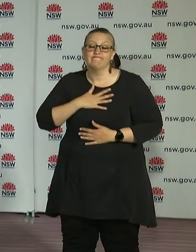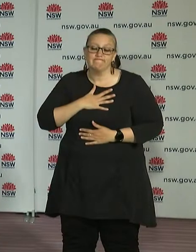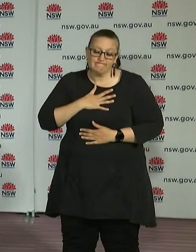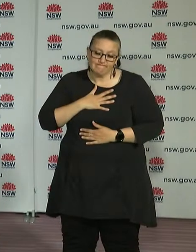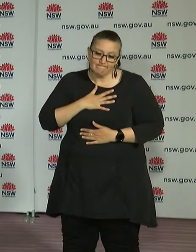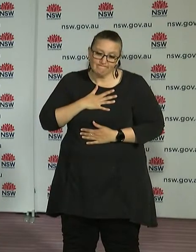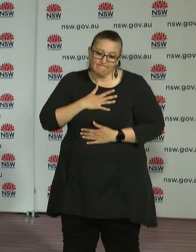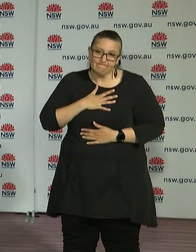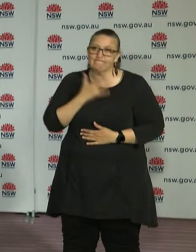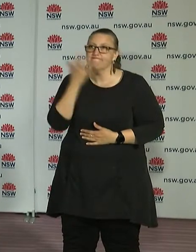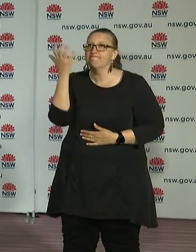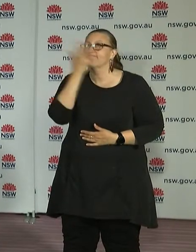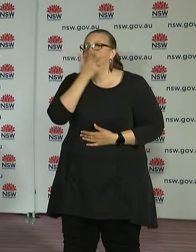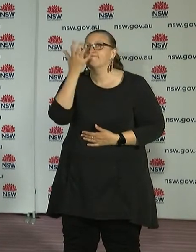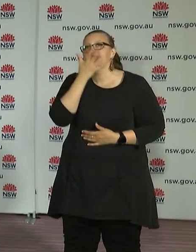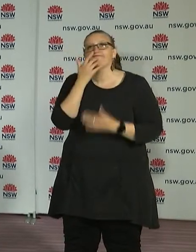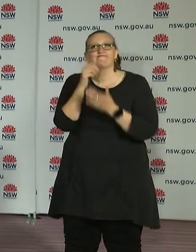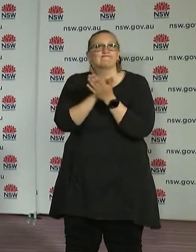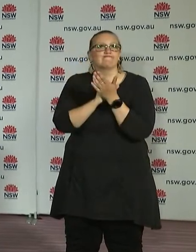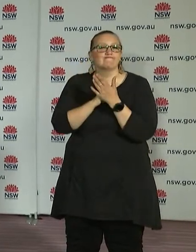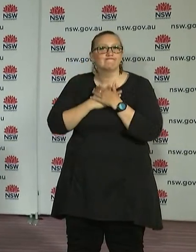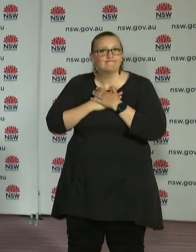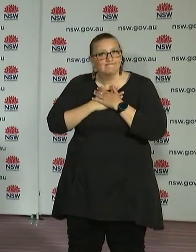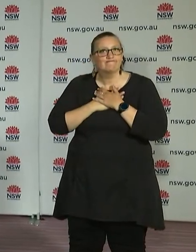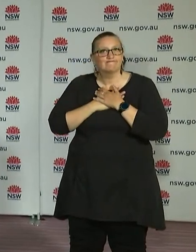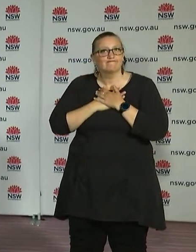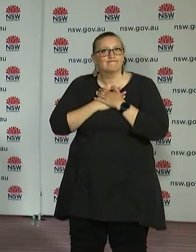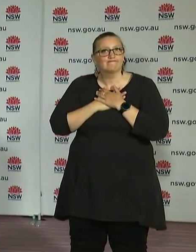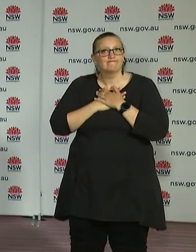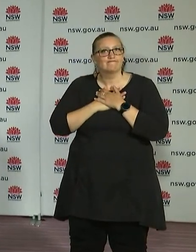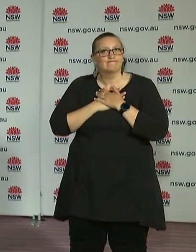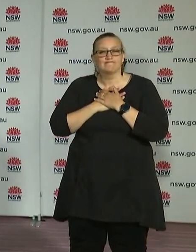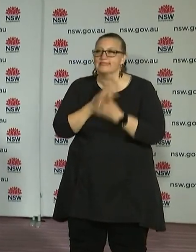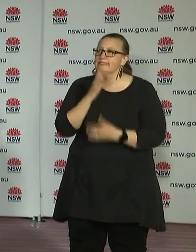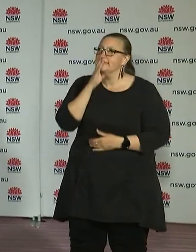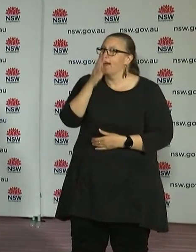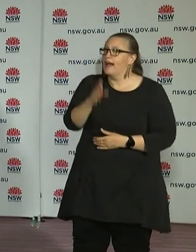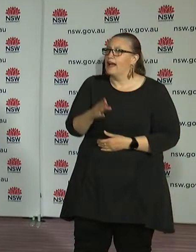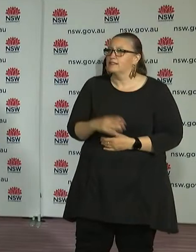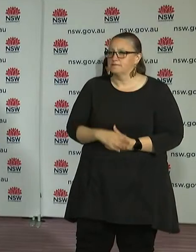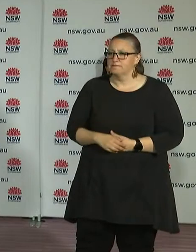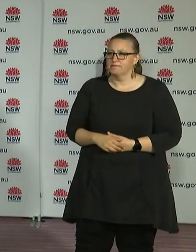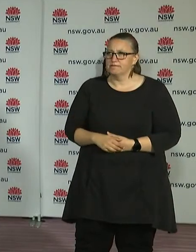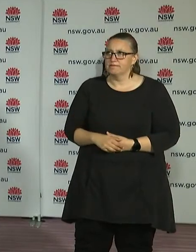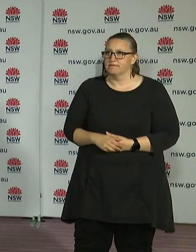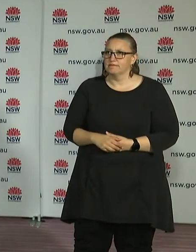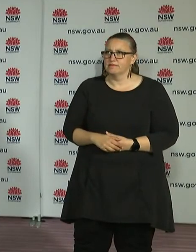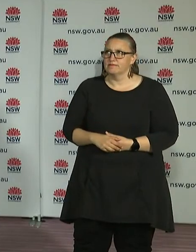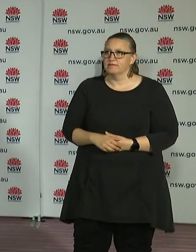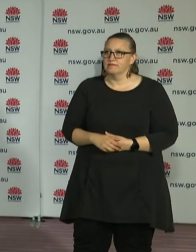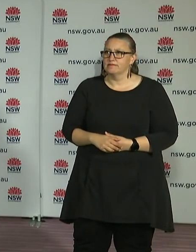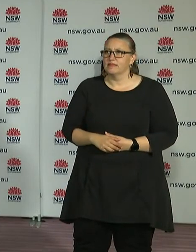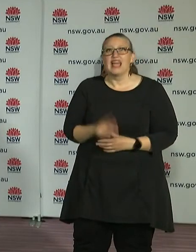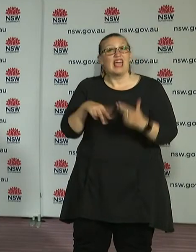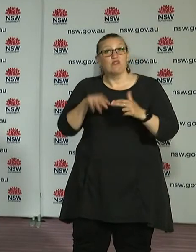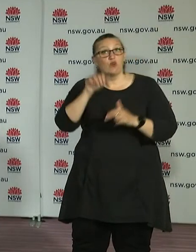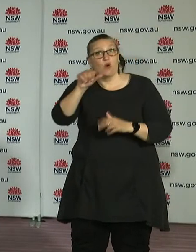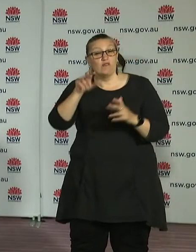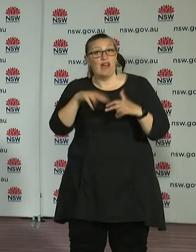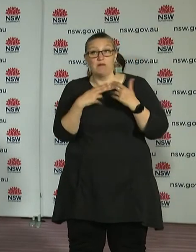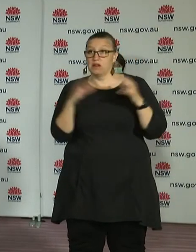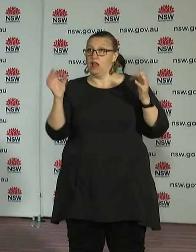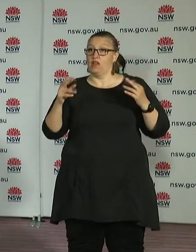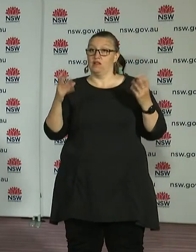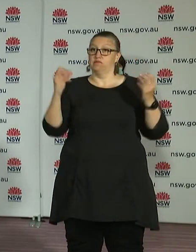away. And again, until we're in that situation, we don't know how one feels, but